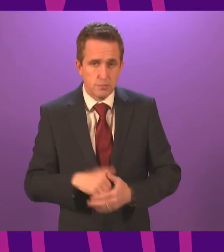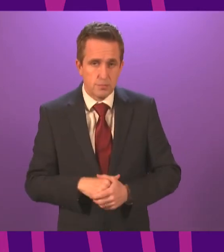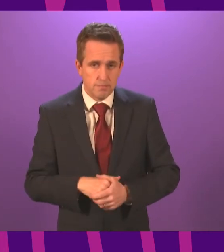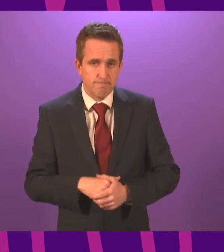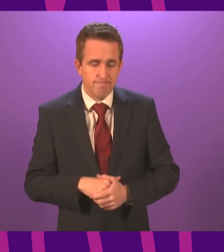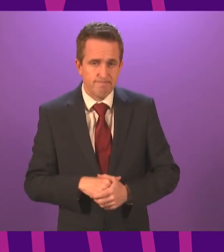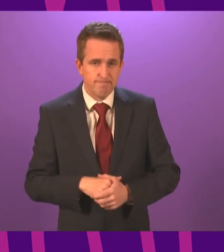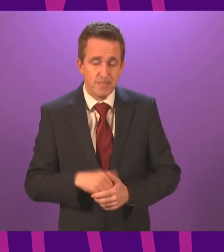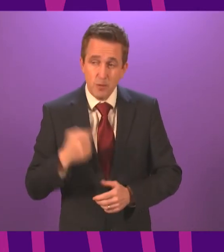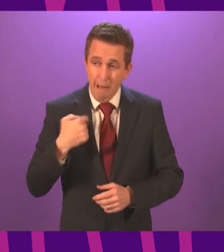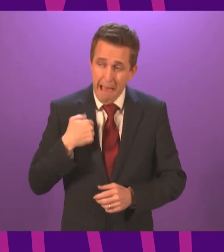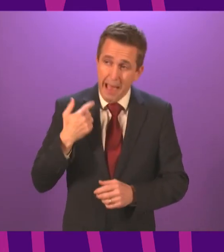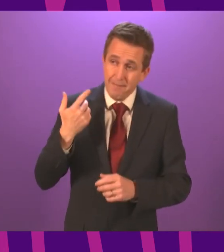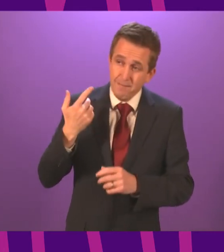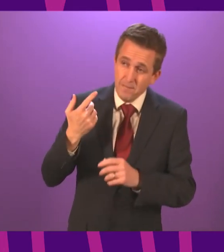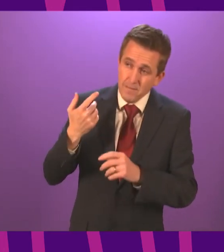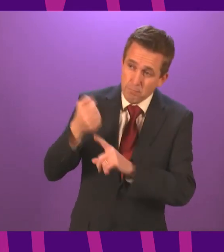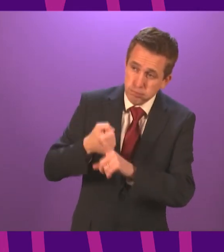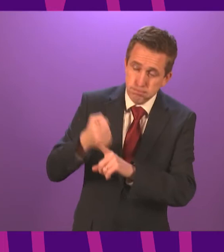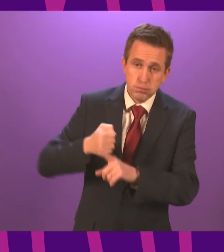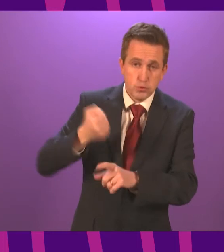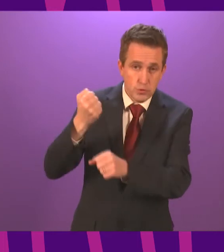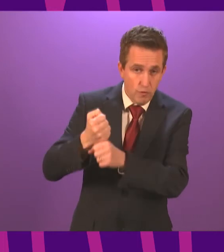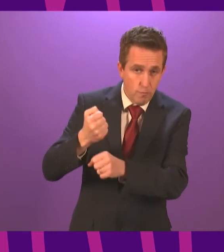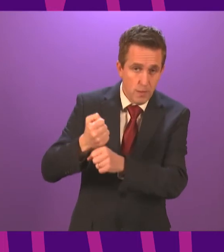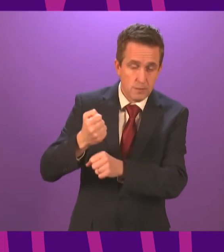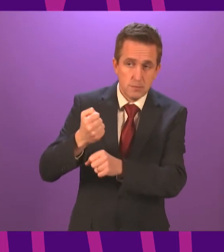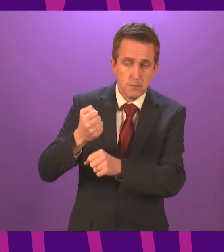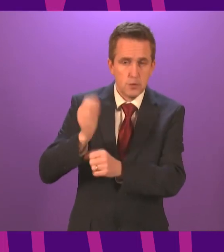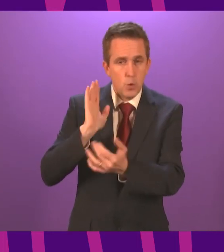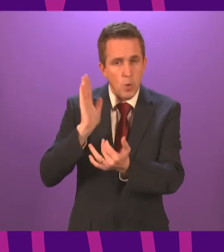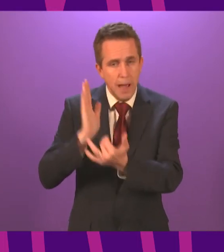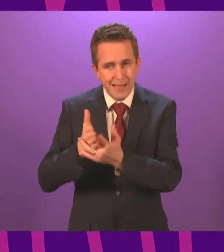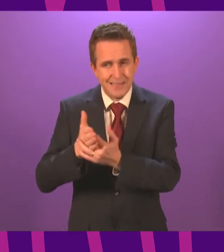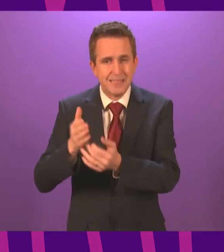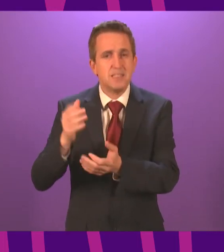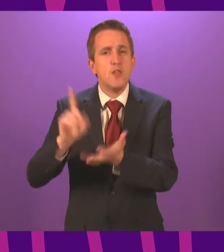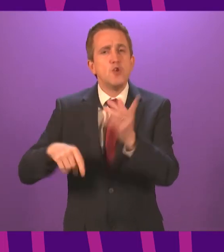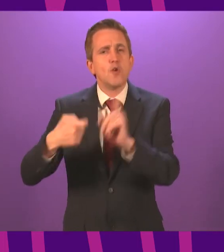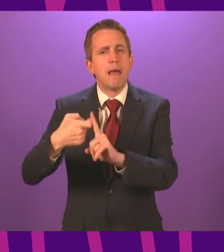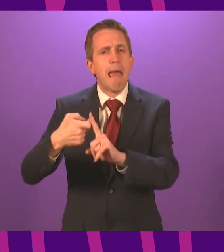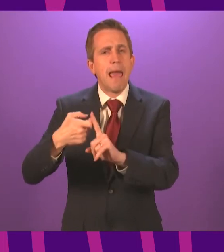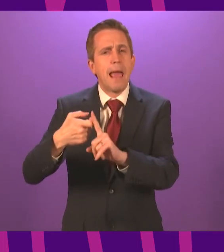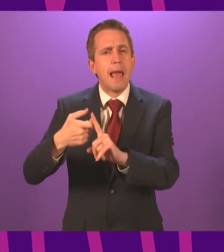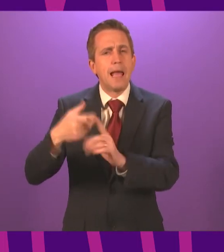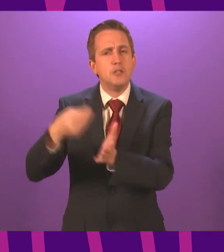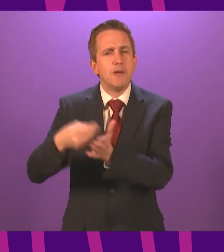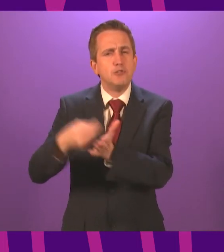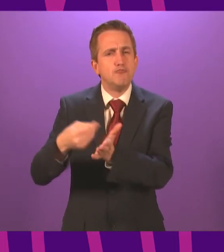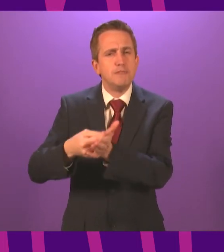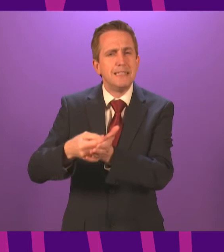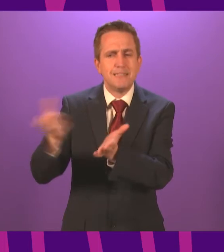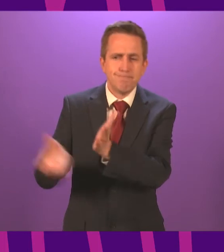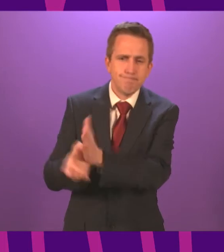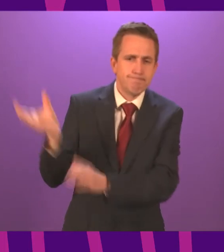why I repeatedly urged the SNP government to harness the unprecedented funding provided by the UK Treasury to support Scottish jobs